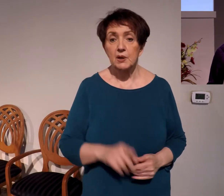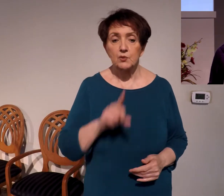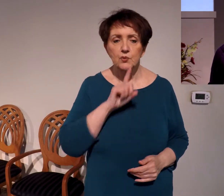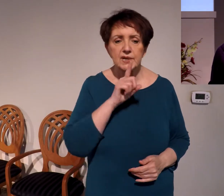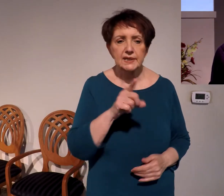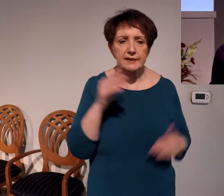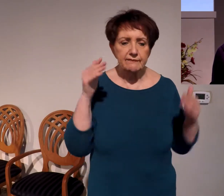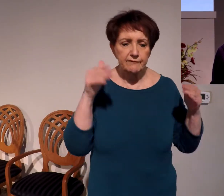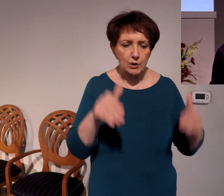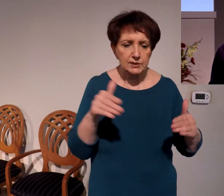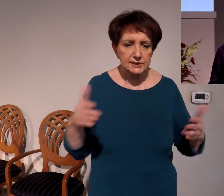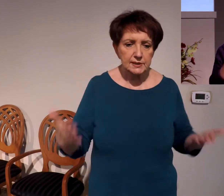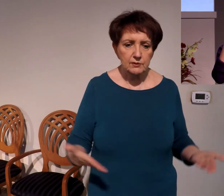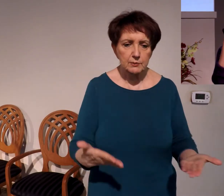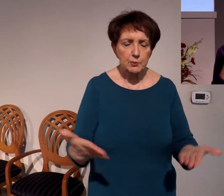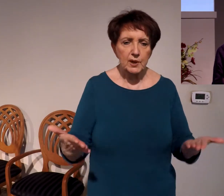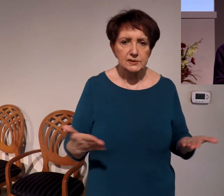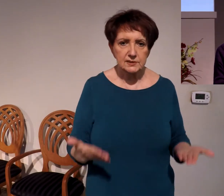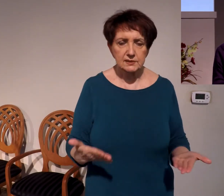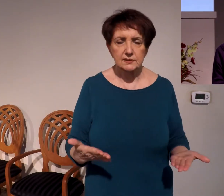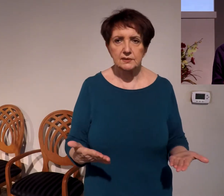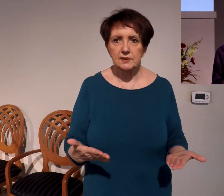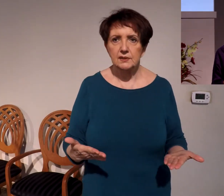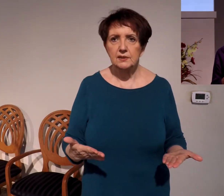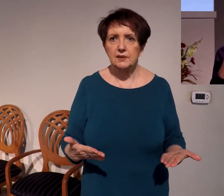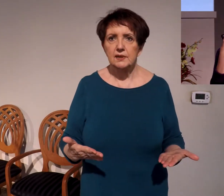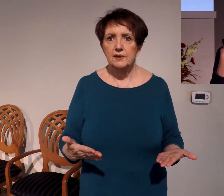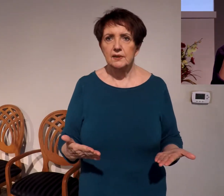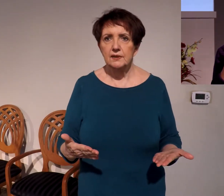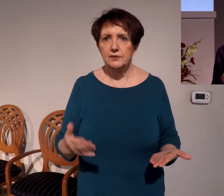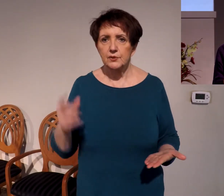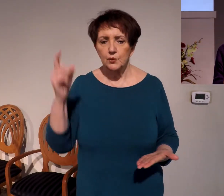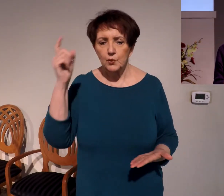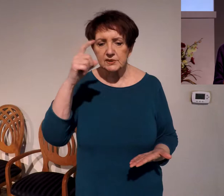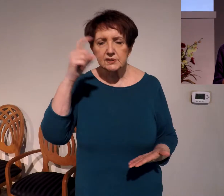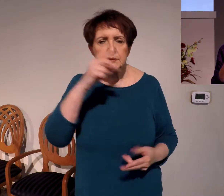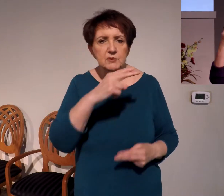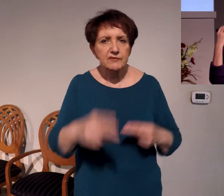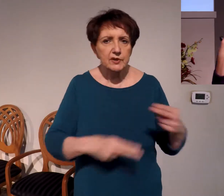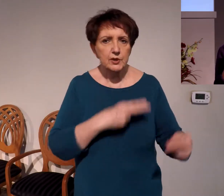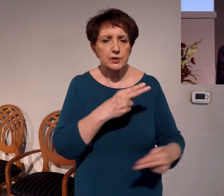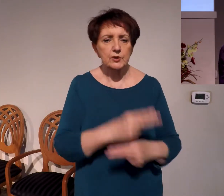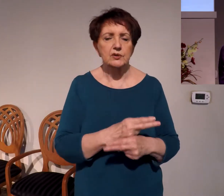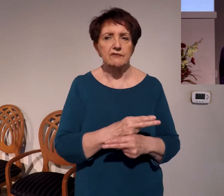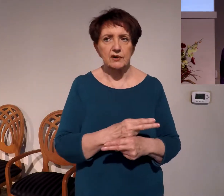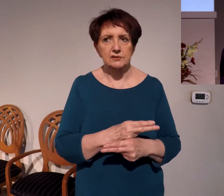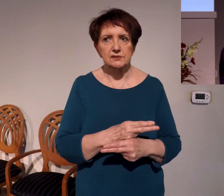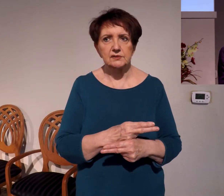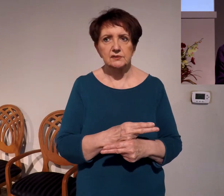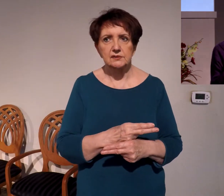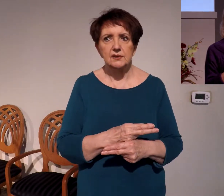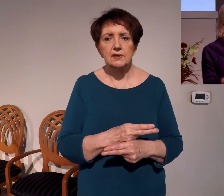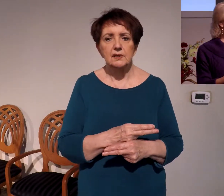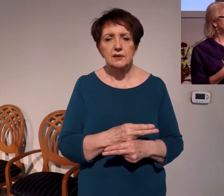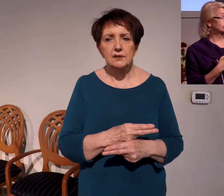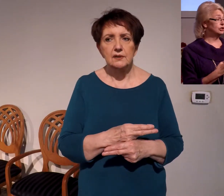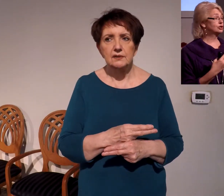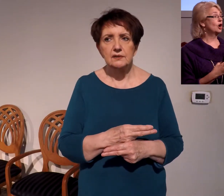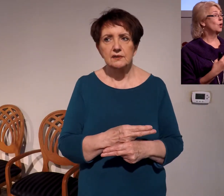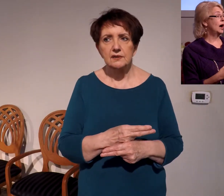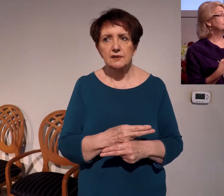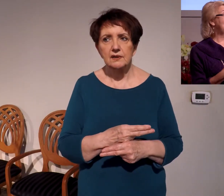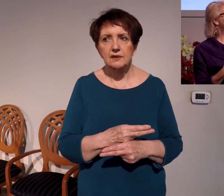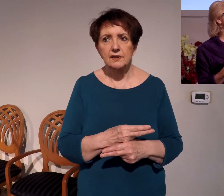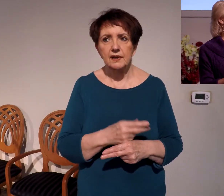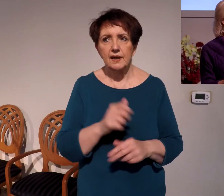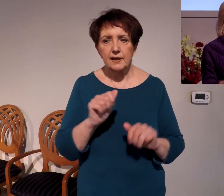present to exactly what's going on, do you see that wisdom of the universe, the intelligence of that divine presence, can actually